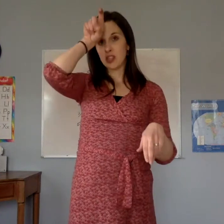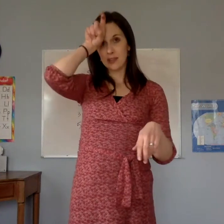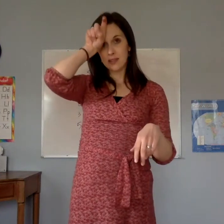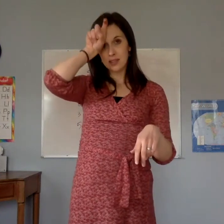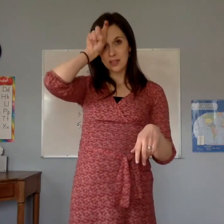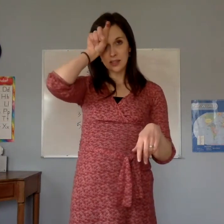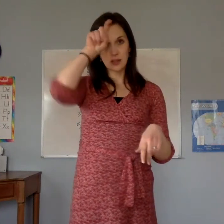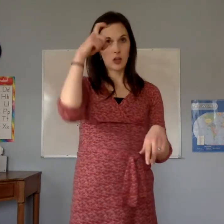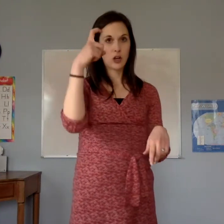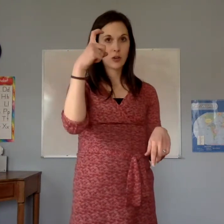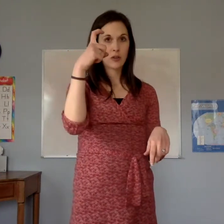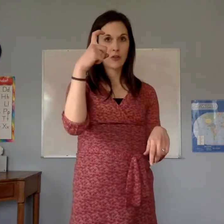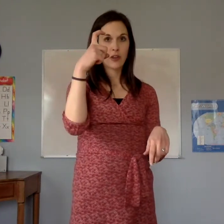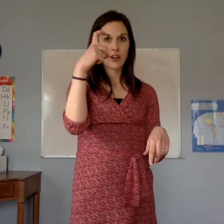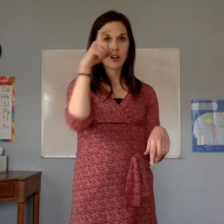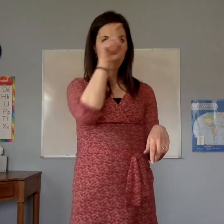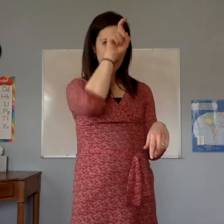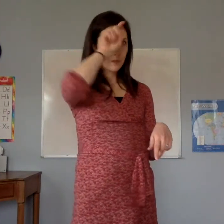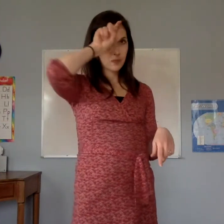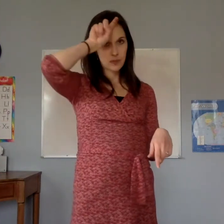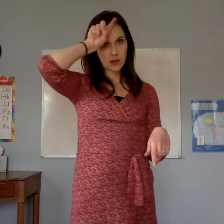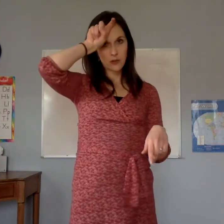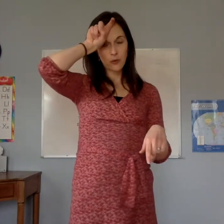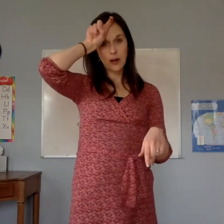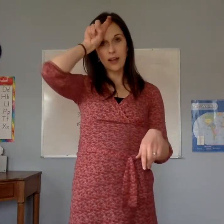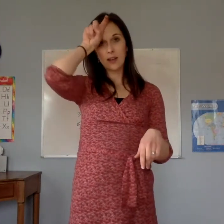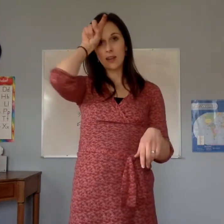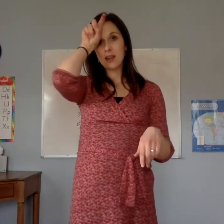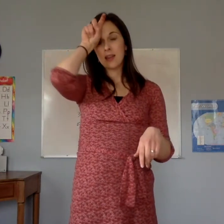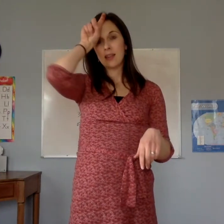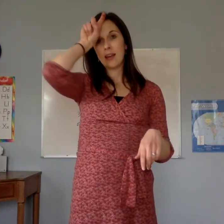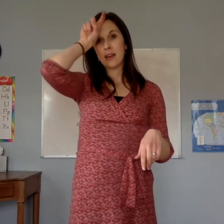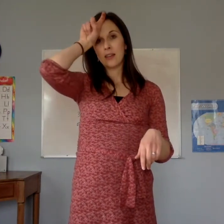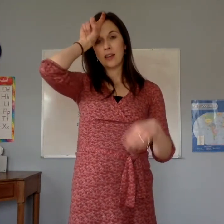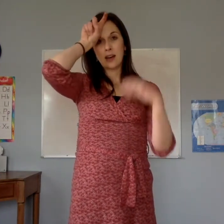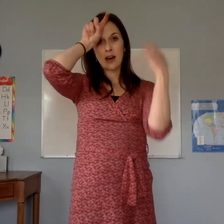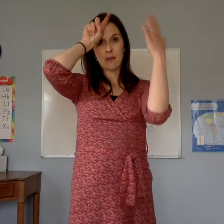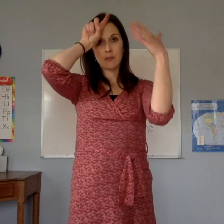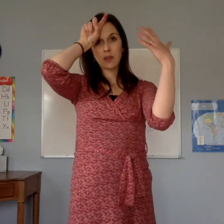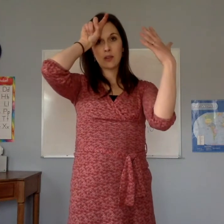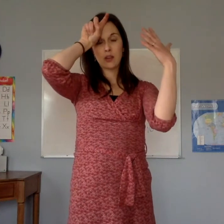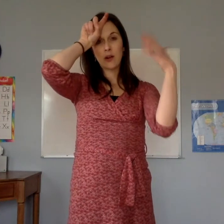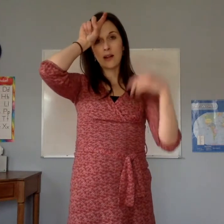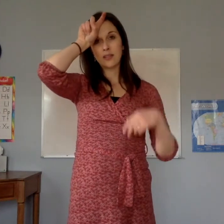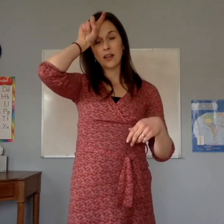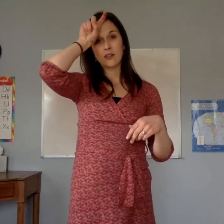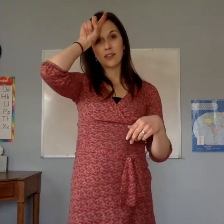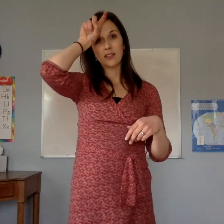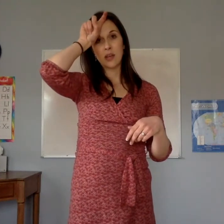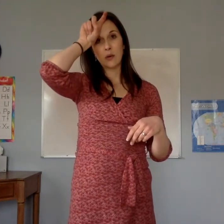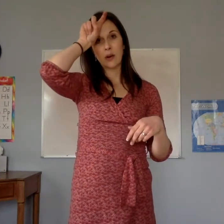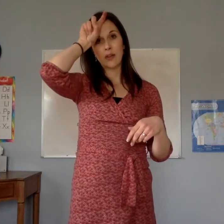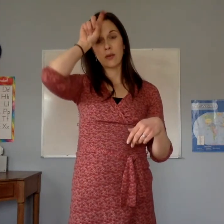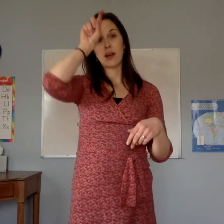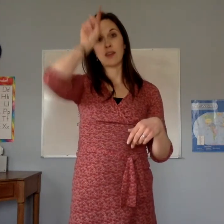Egyptians, this is a little hook with your finger on your forehead, like the the crowns and headdresses they would wear that would have a